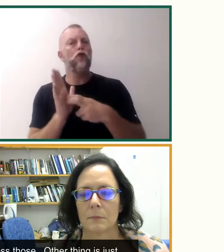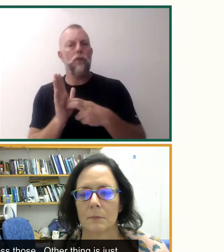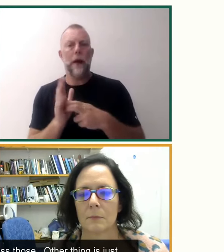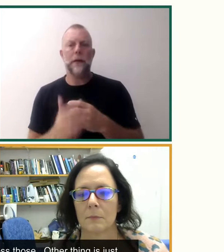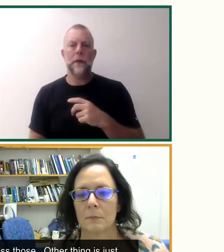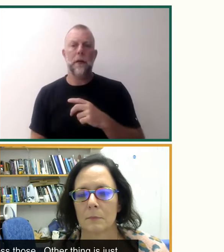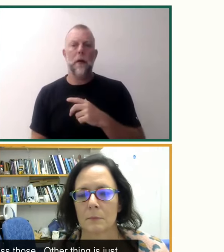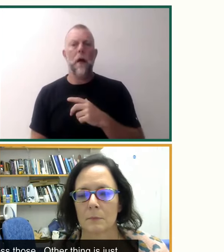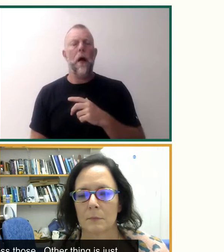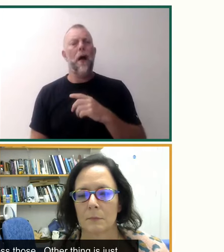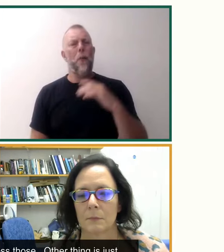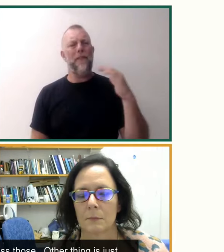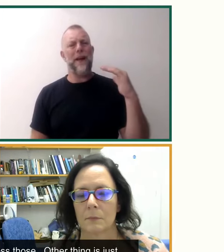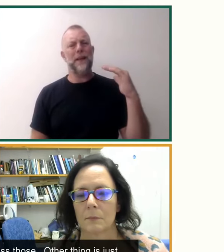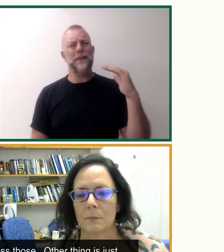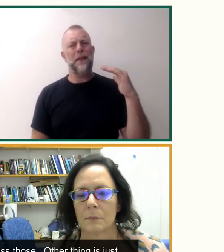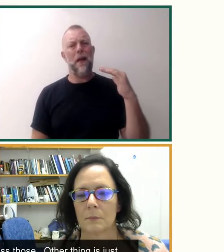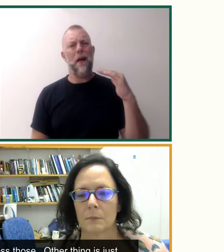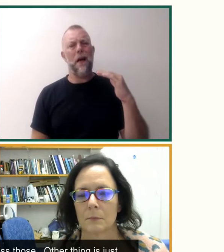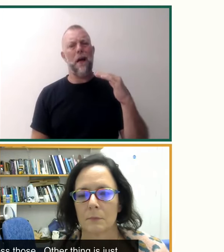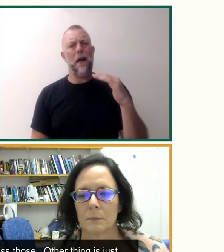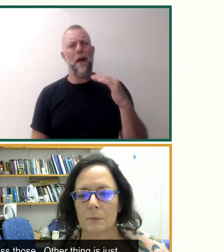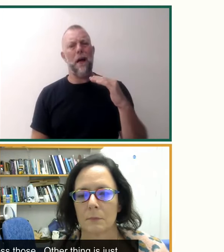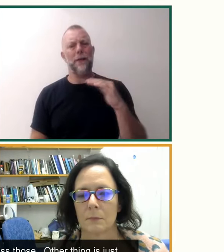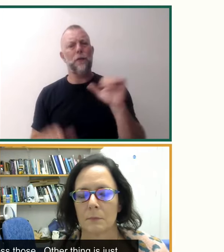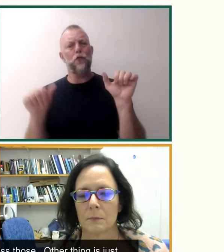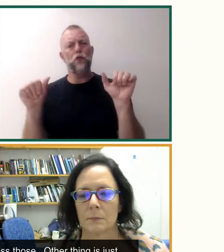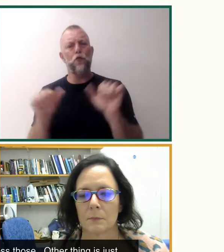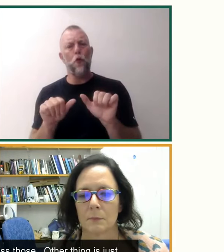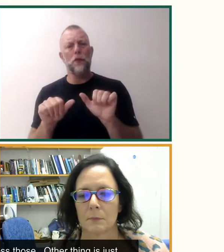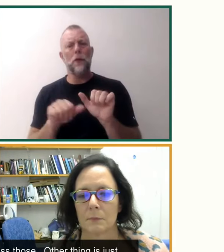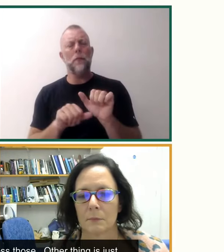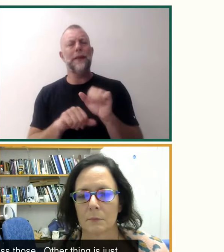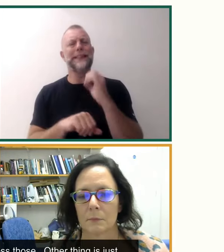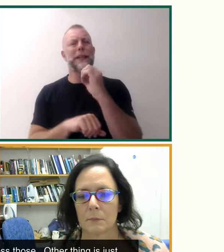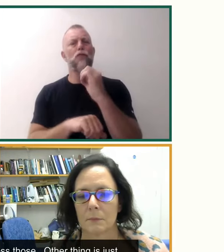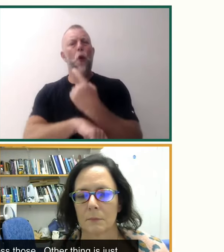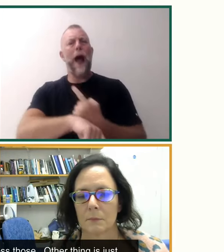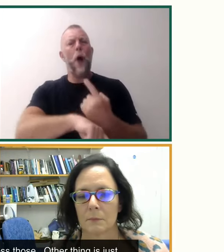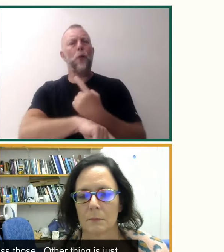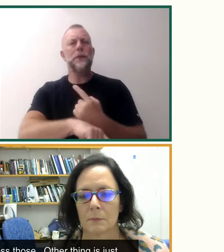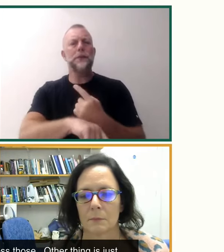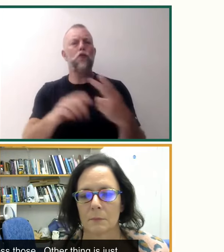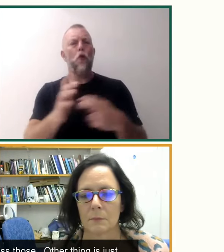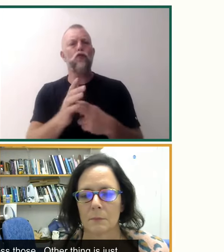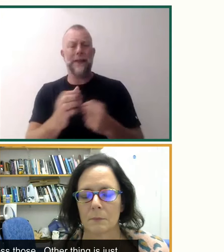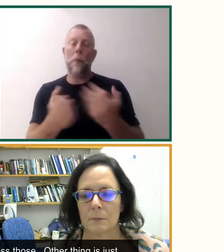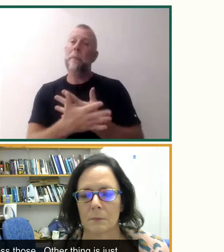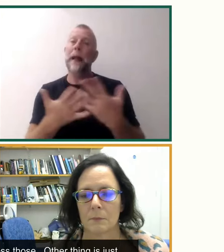gentle slide towards short-term, zero-hours contracts. And I have had many, many